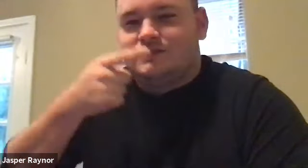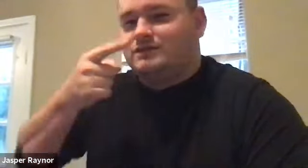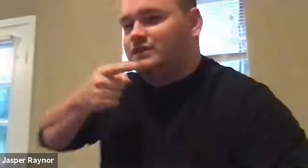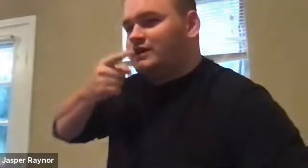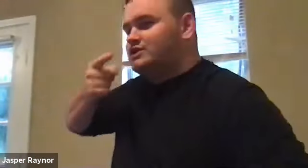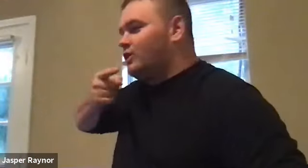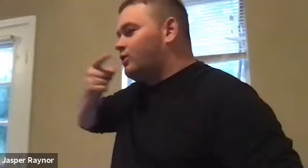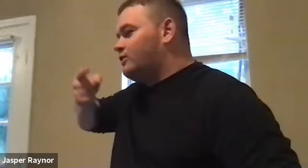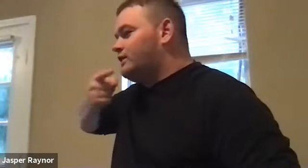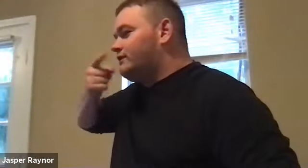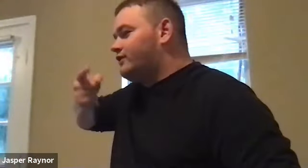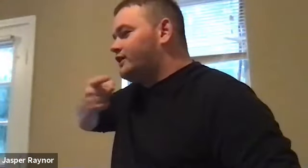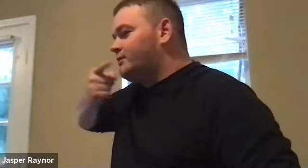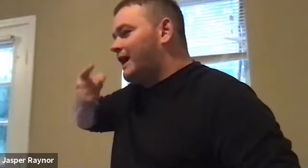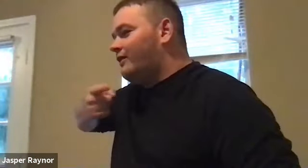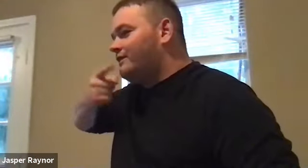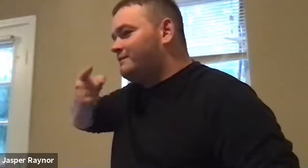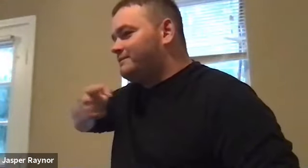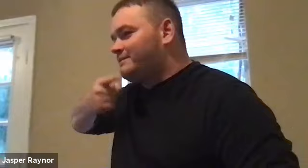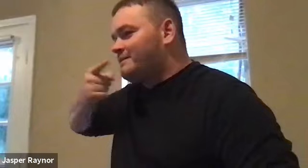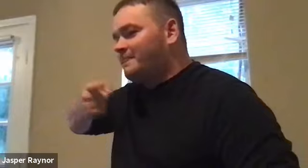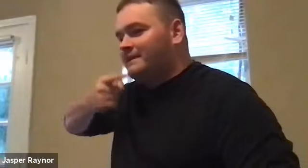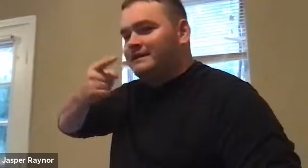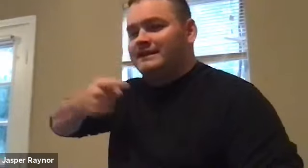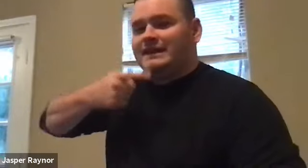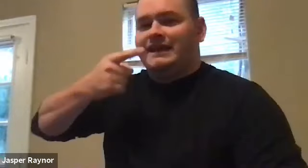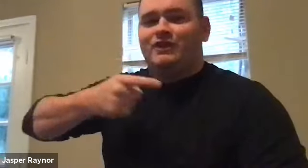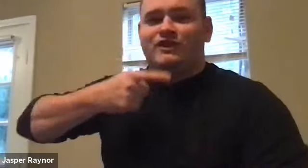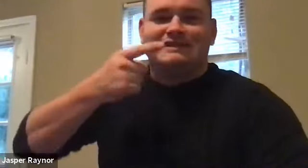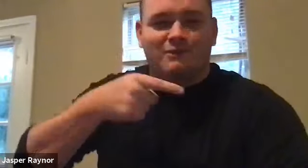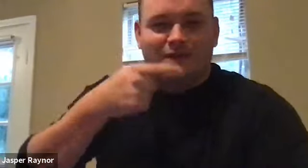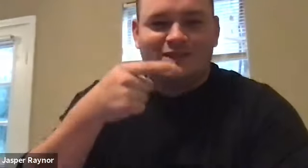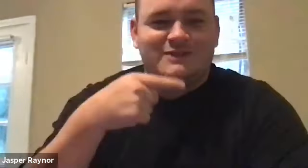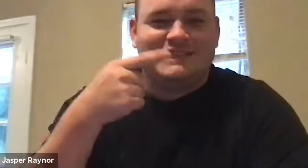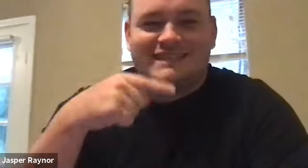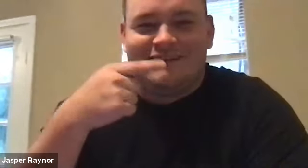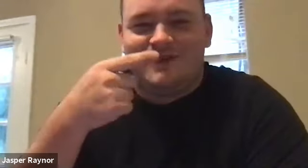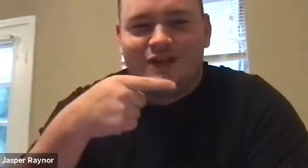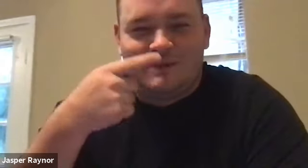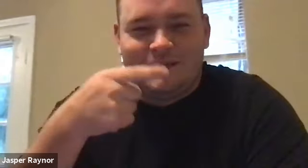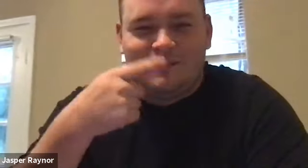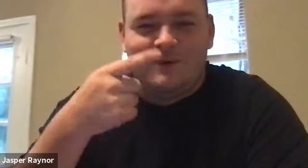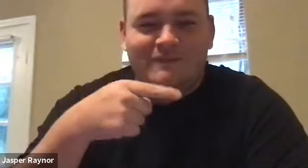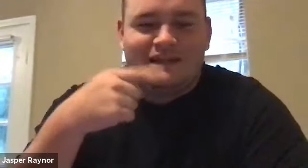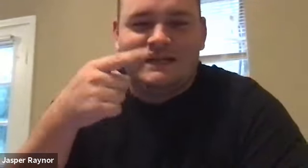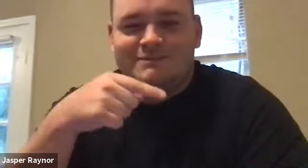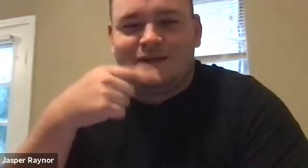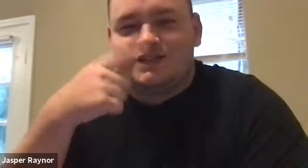Just a circle in front of your mouth. And the reason we use this sign for hearing people is because